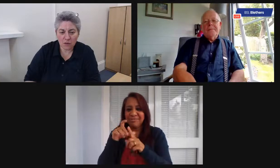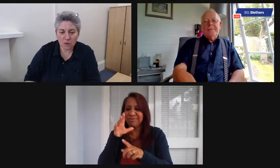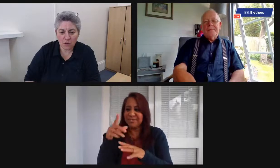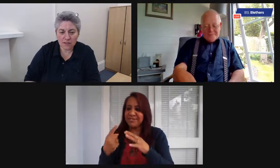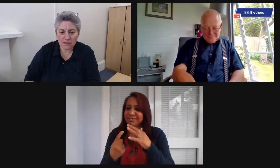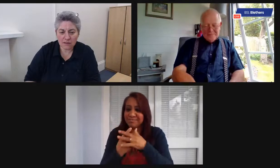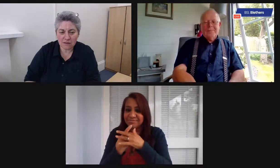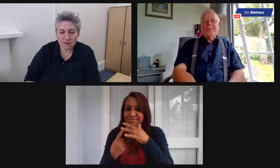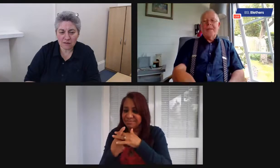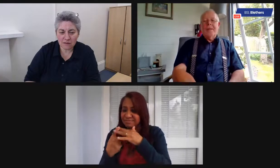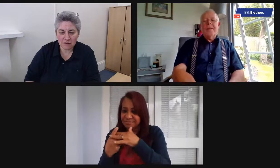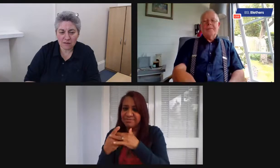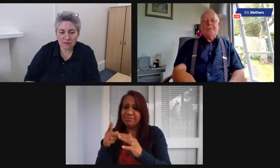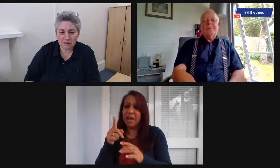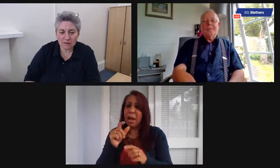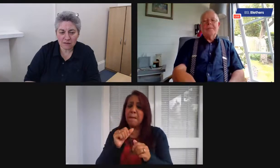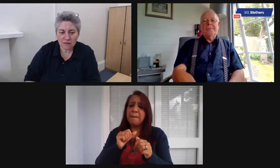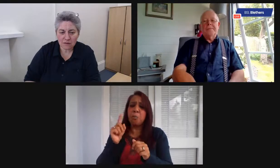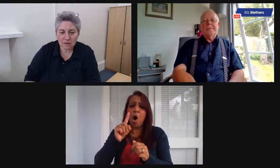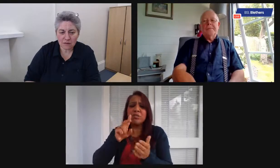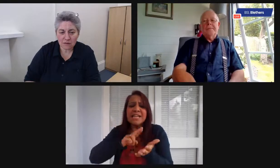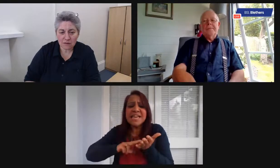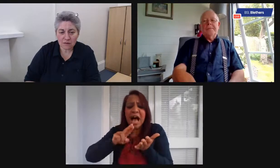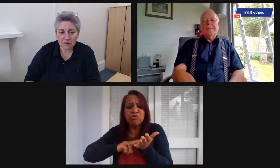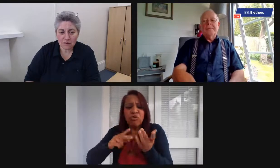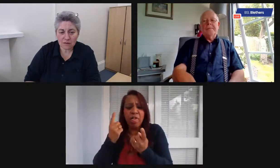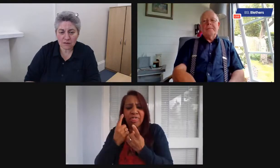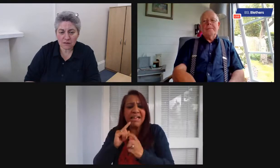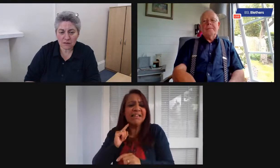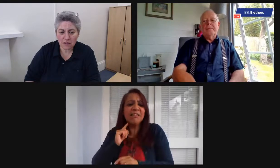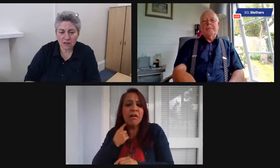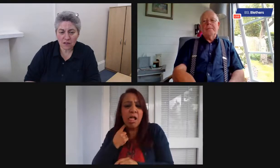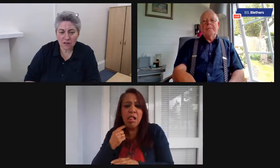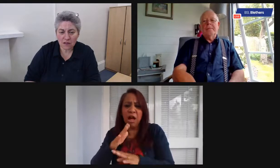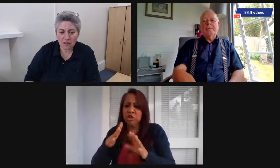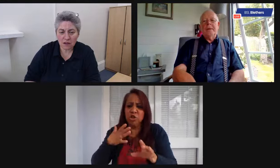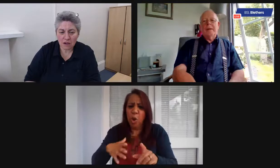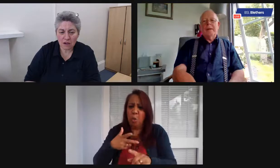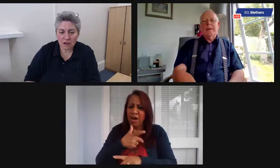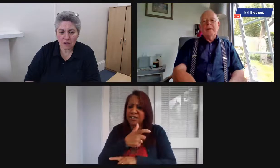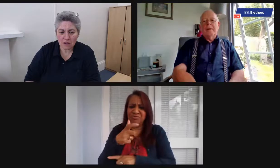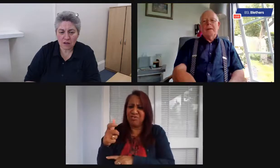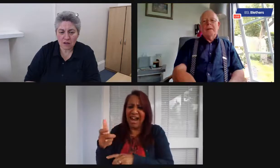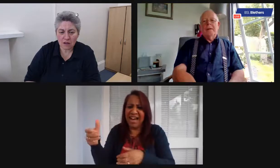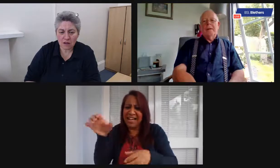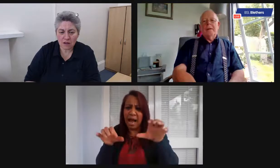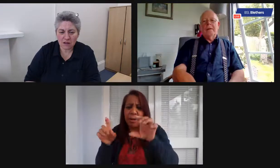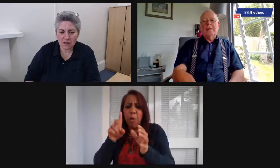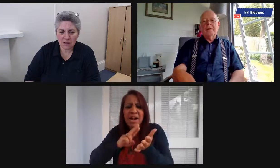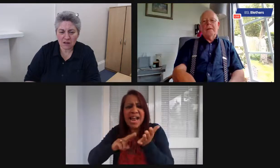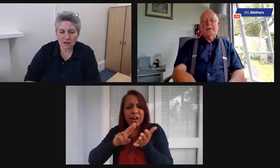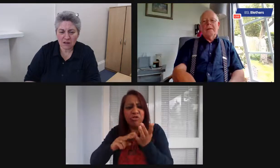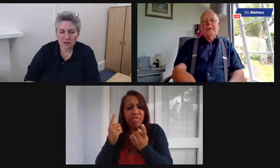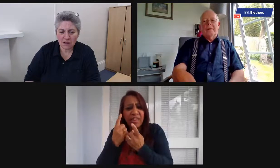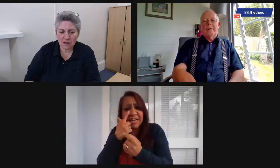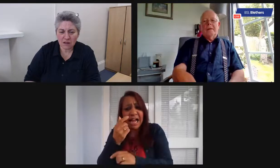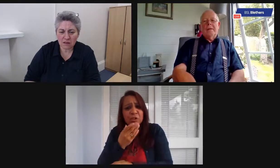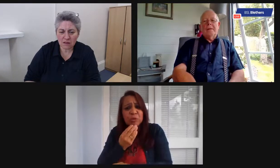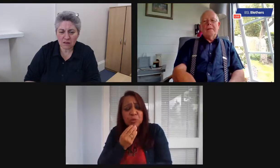in the who do gardening are fed up with weeds, they're just always there. But, if they don't want to use